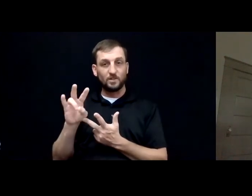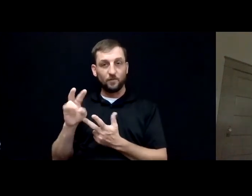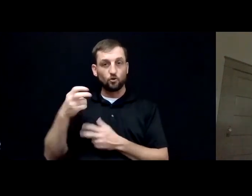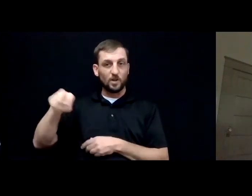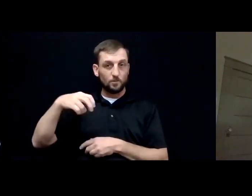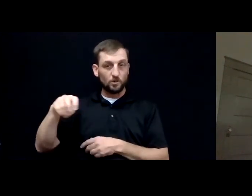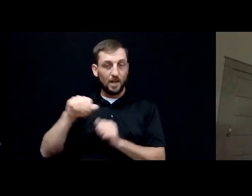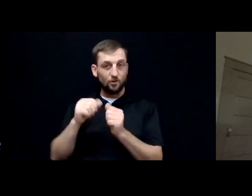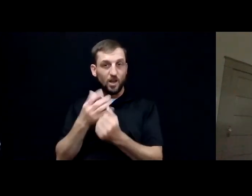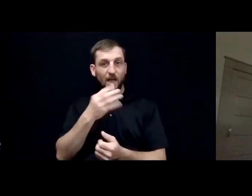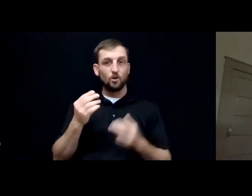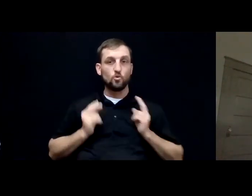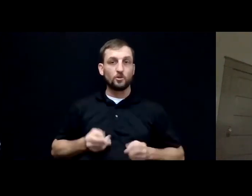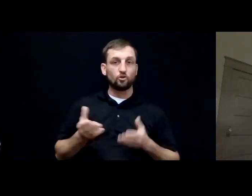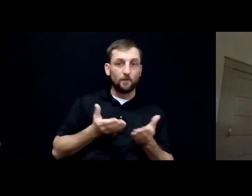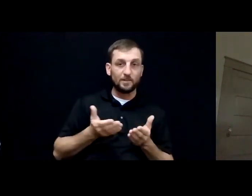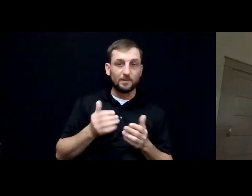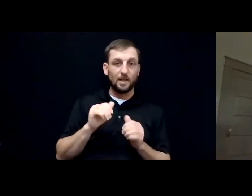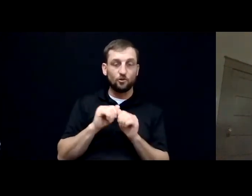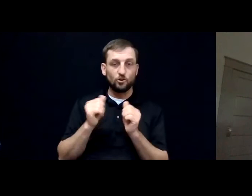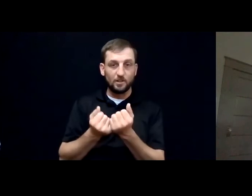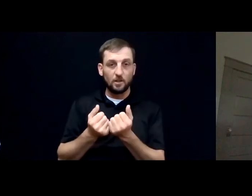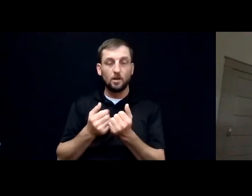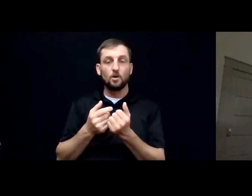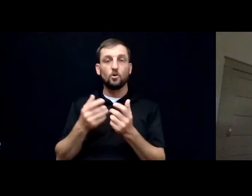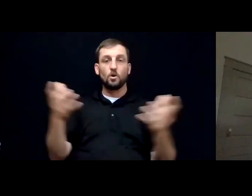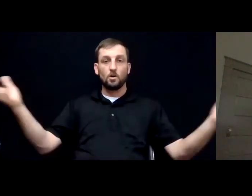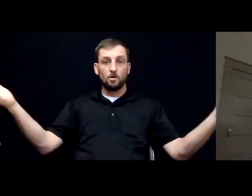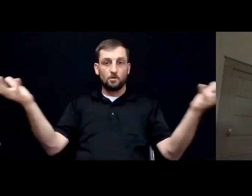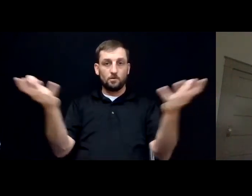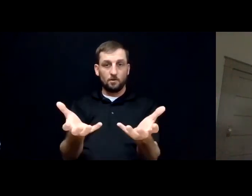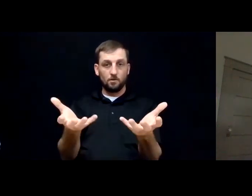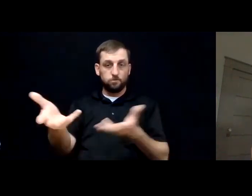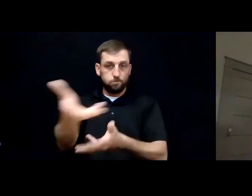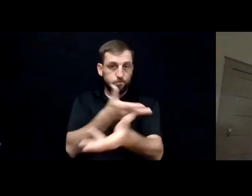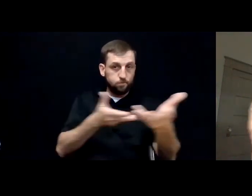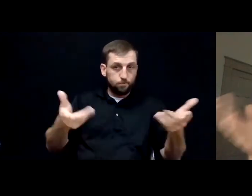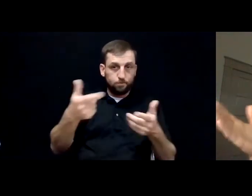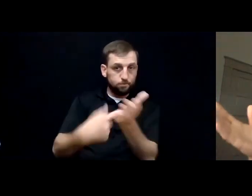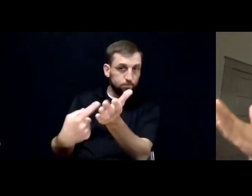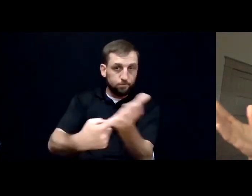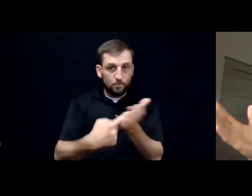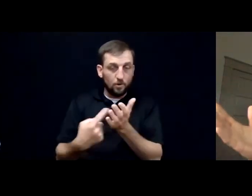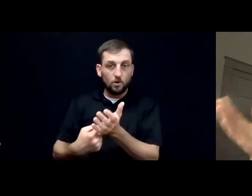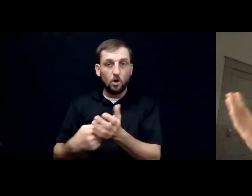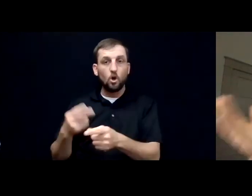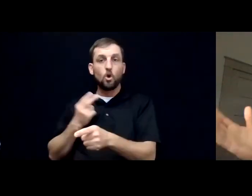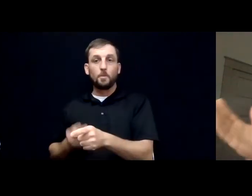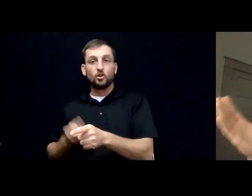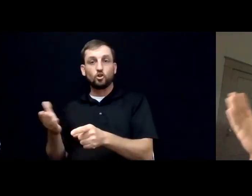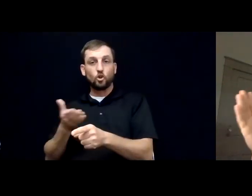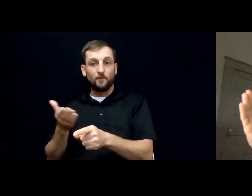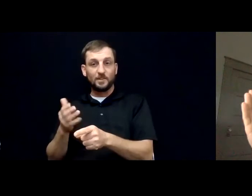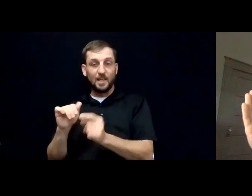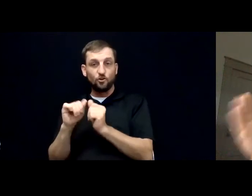agencies. Our job is to really interface and bring them at the table so we can hear the concerns from the human service agencies about the